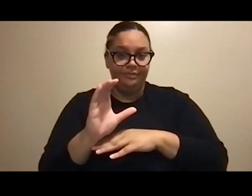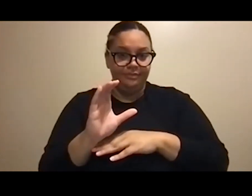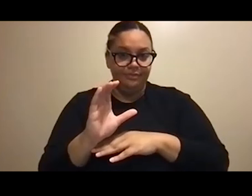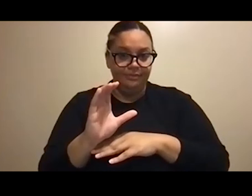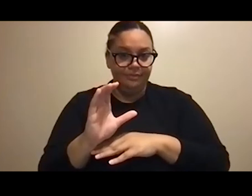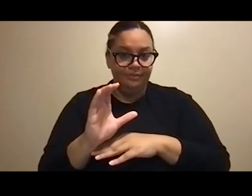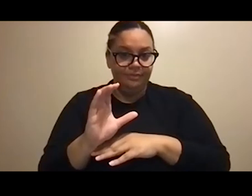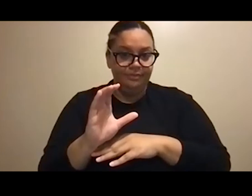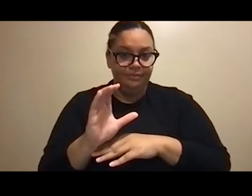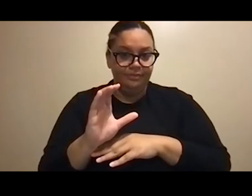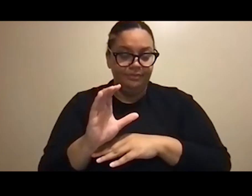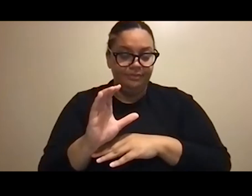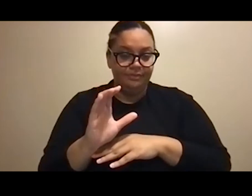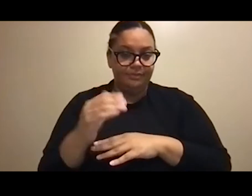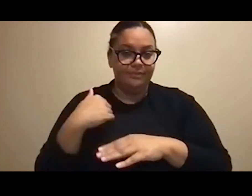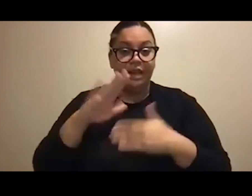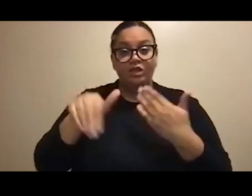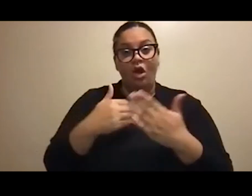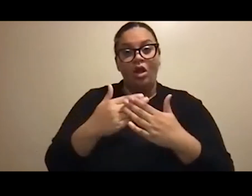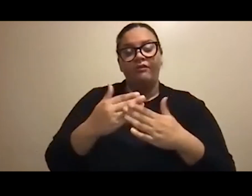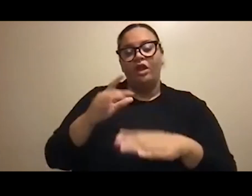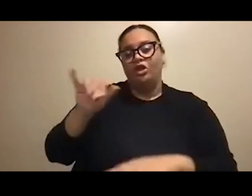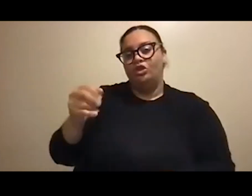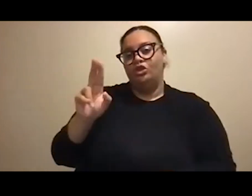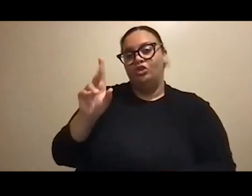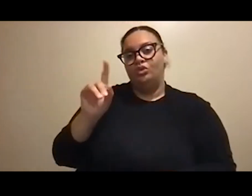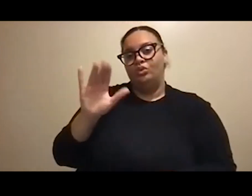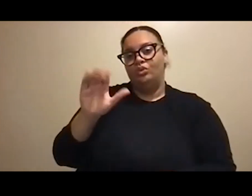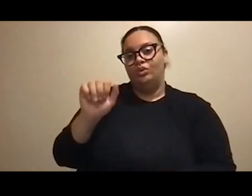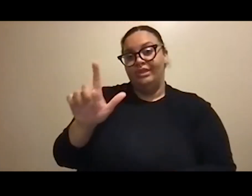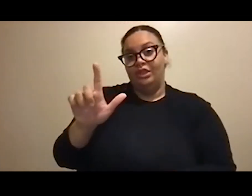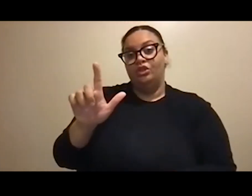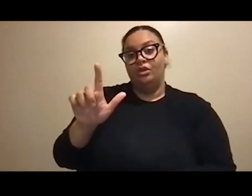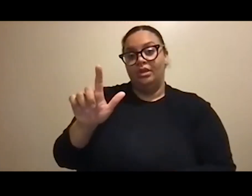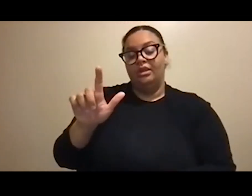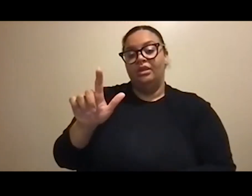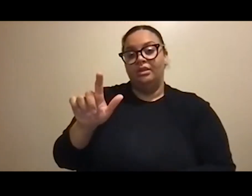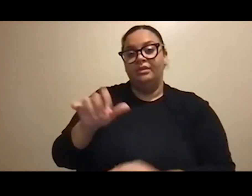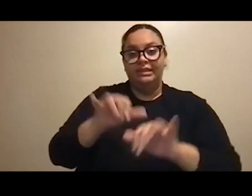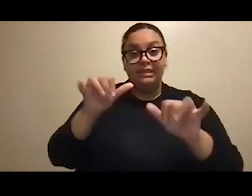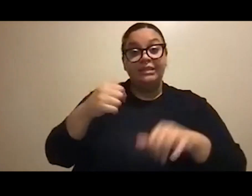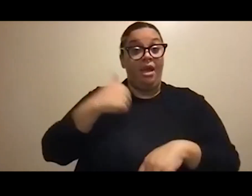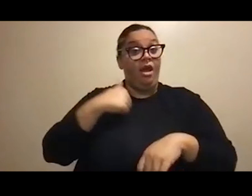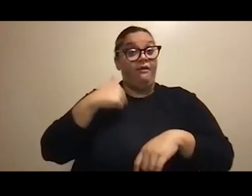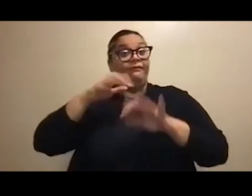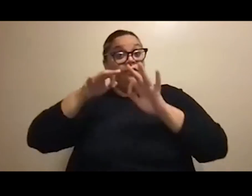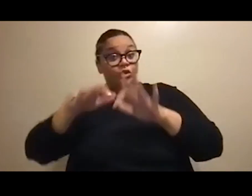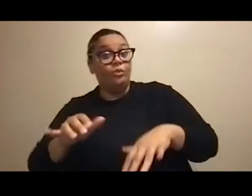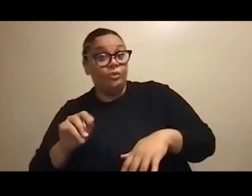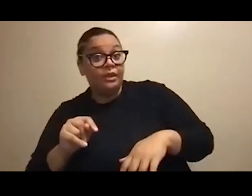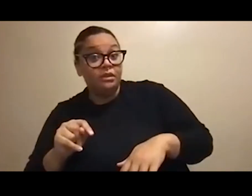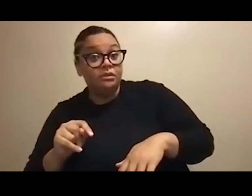can add all of the judicial decisions that have interpreted that document, such as DC versus